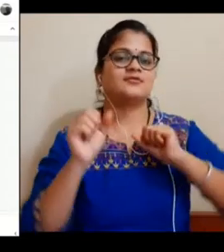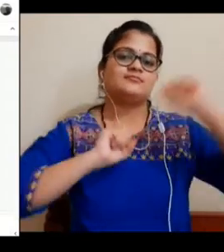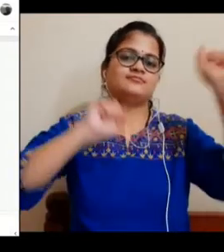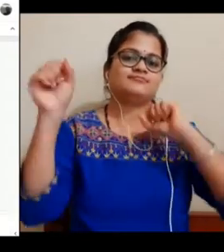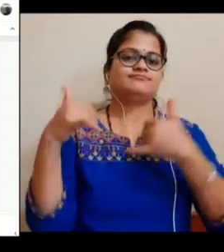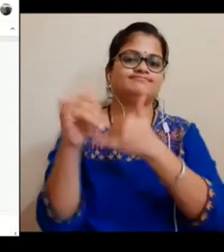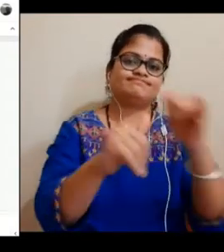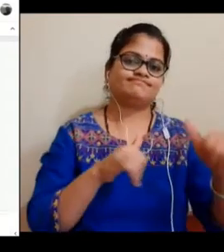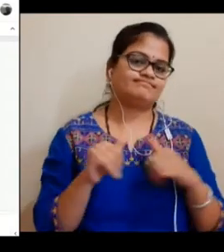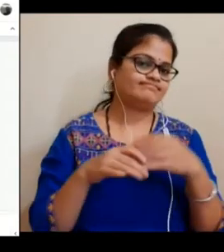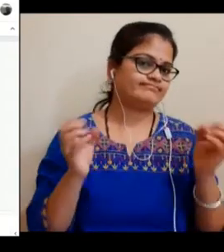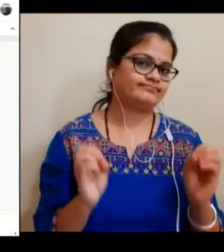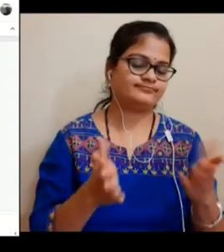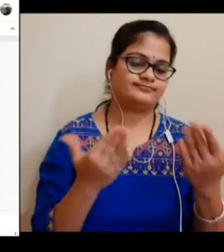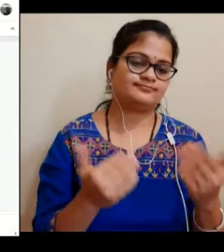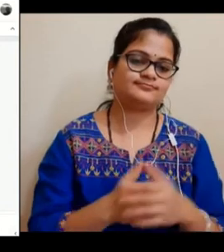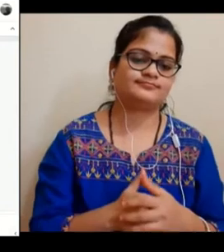activity.